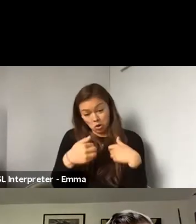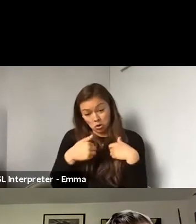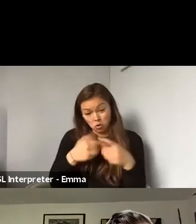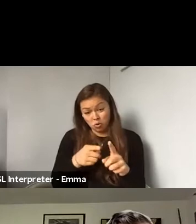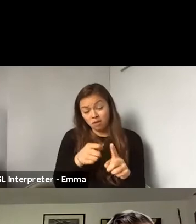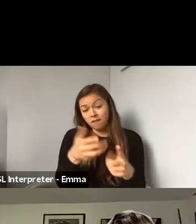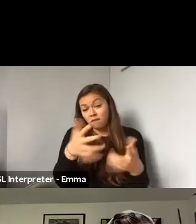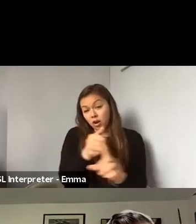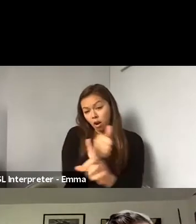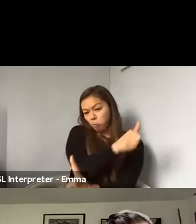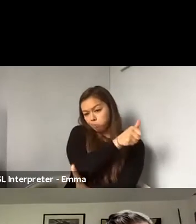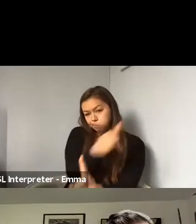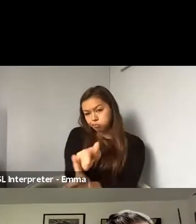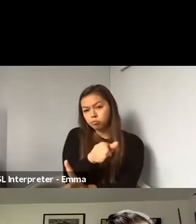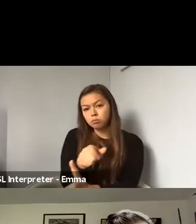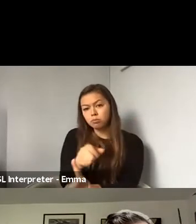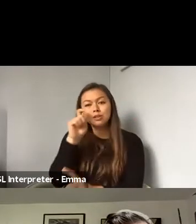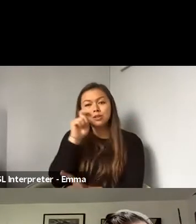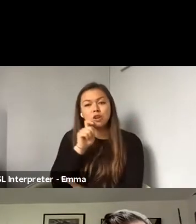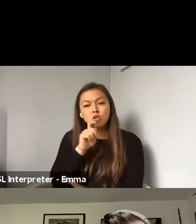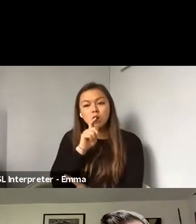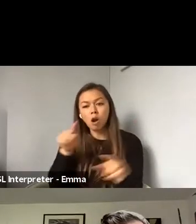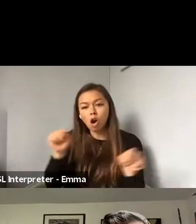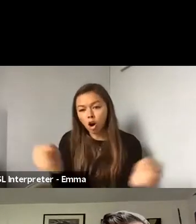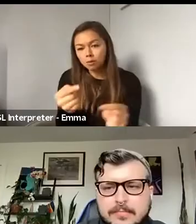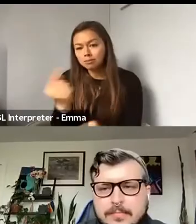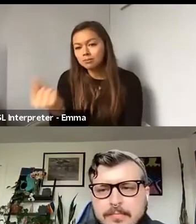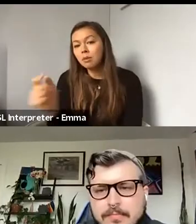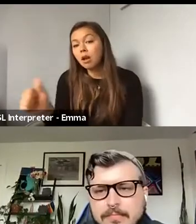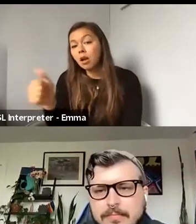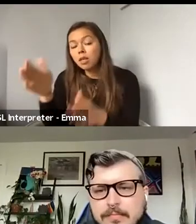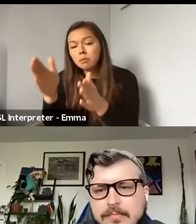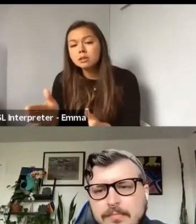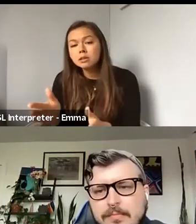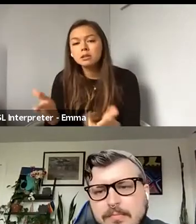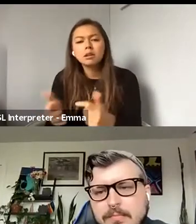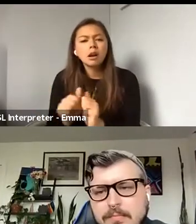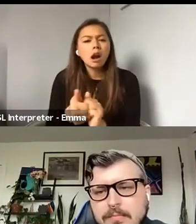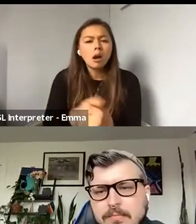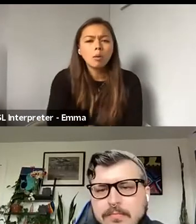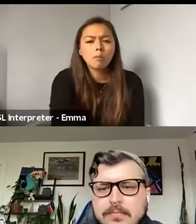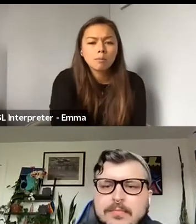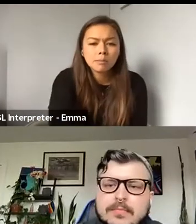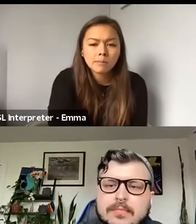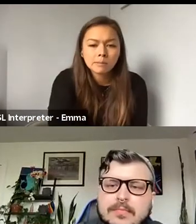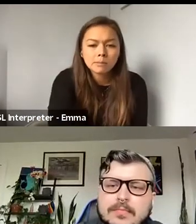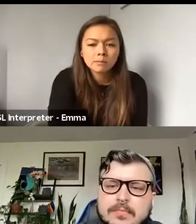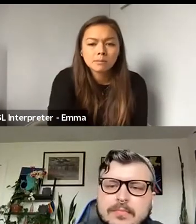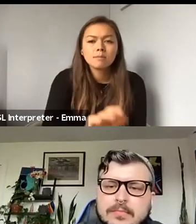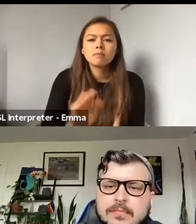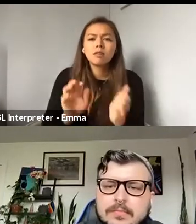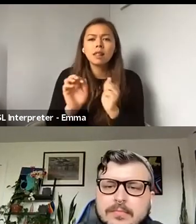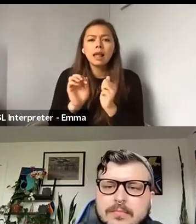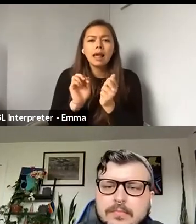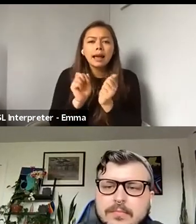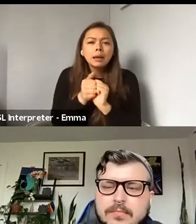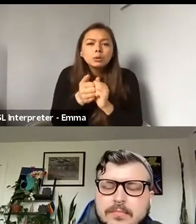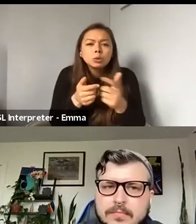dominant cultural norms around sexual violence in their process of taking responsibility? How do you get youth involved and invested